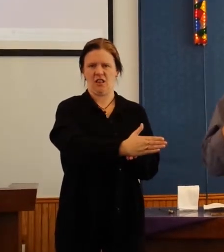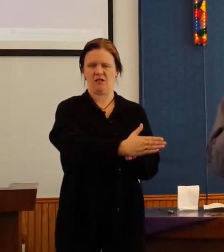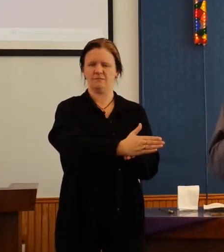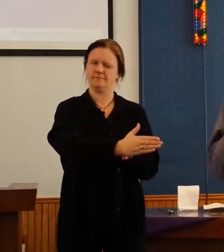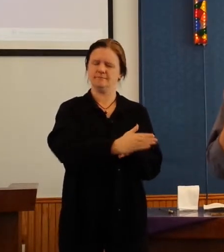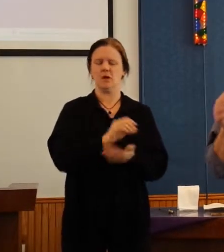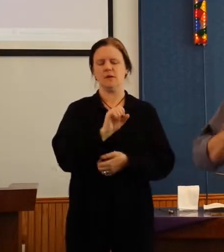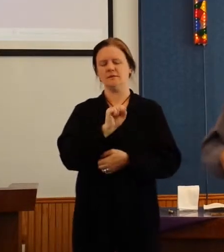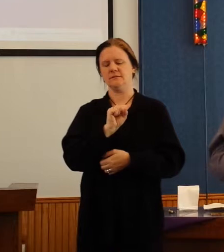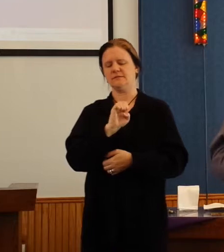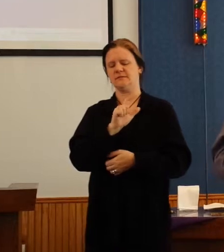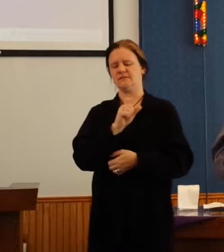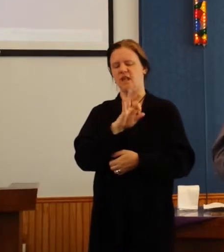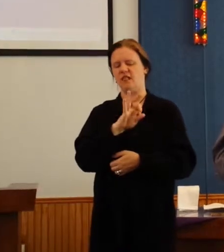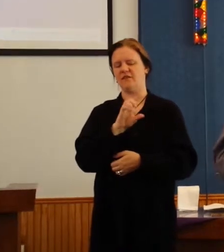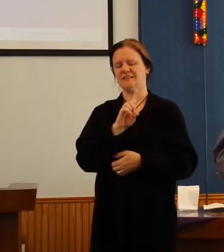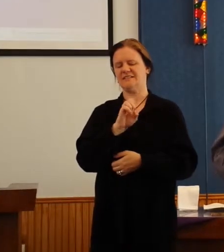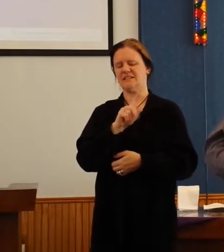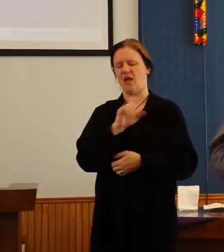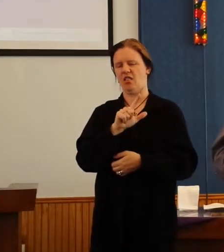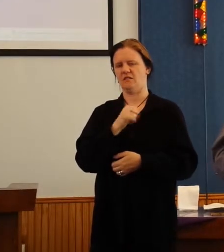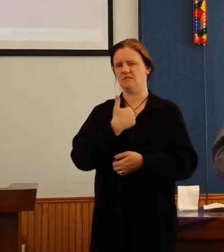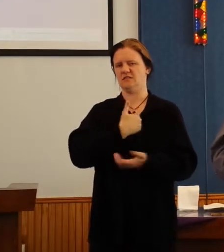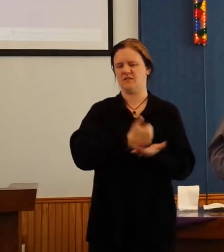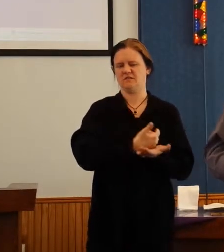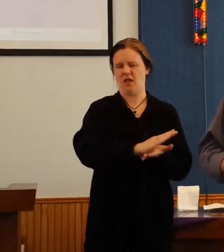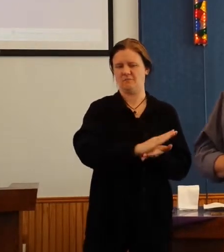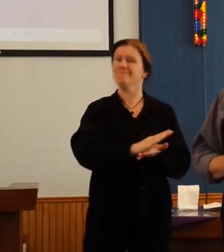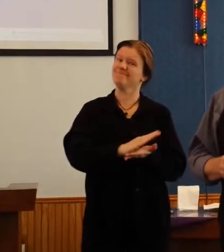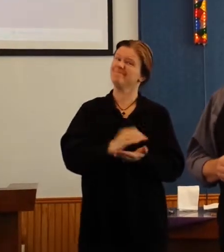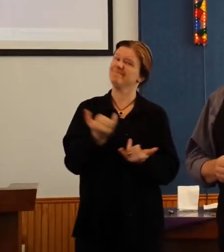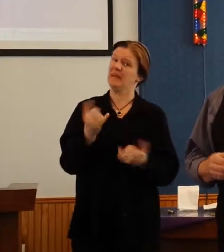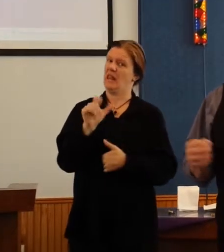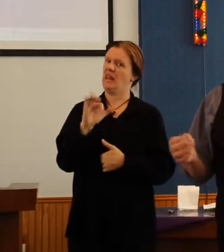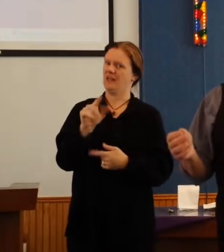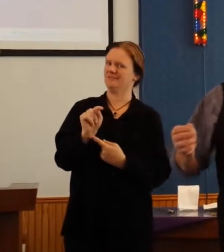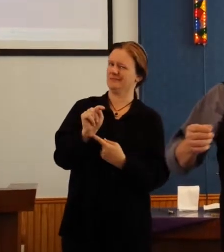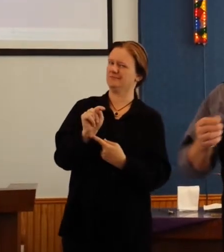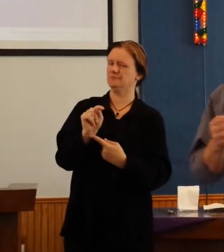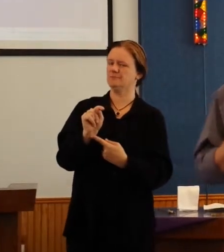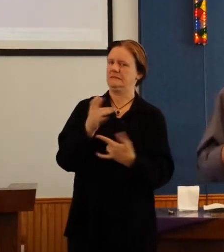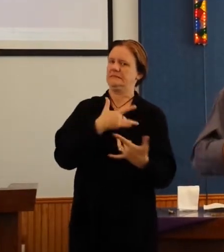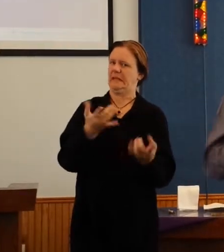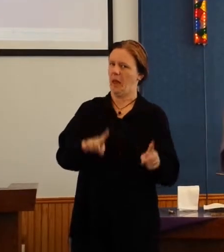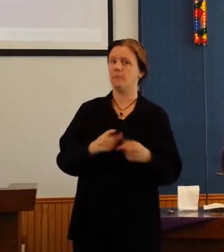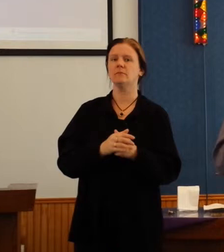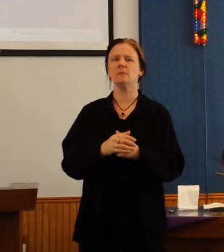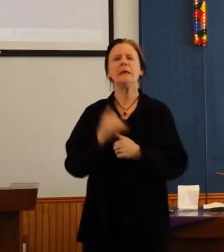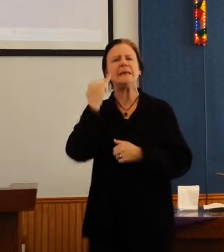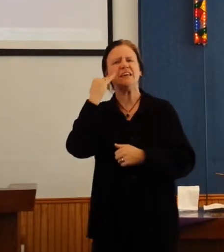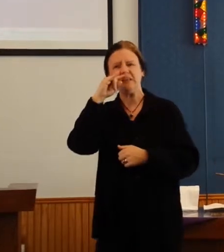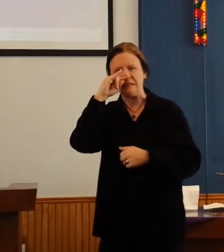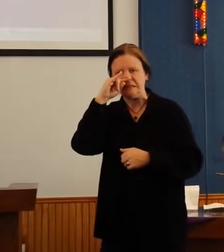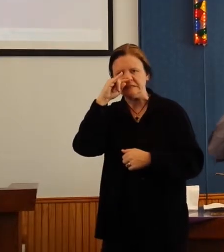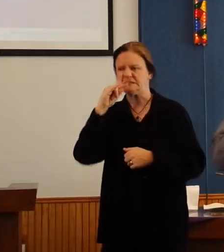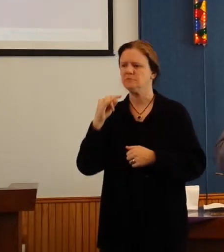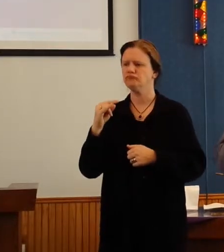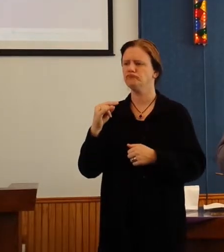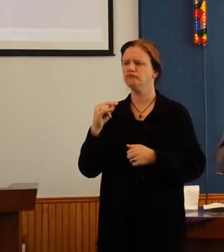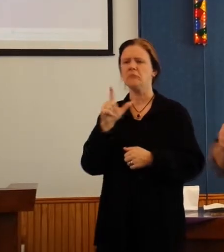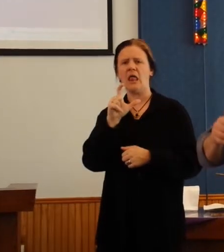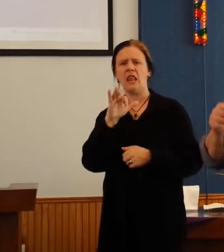usually talk about self-denial. As children, self-denial during Lent often meant giving up